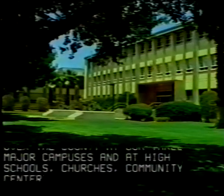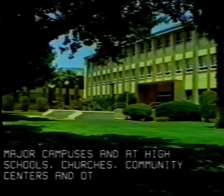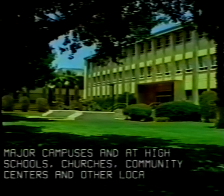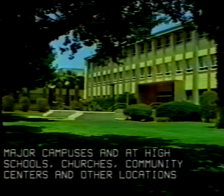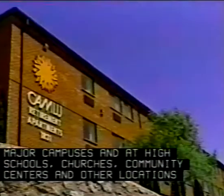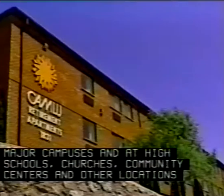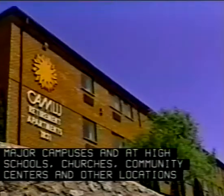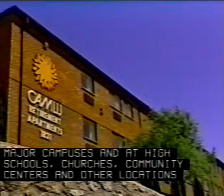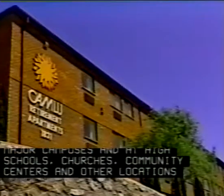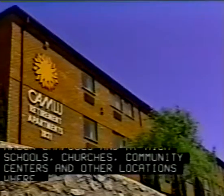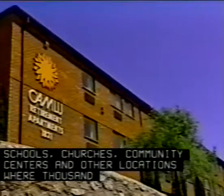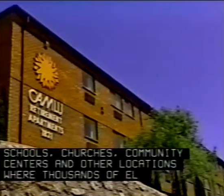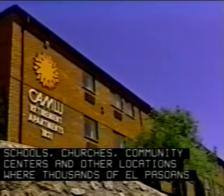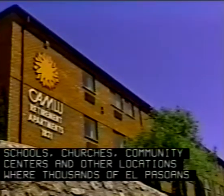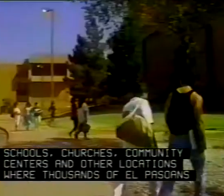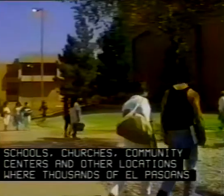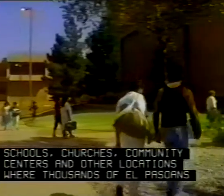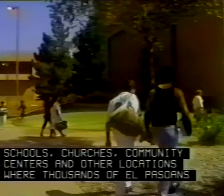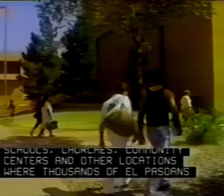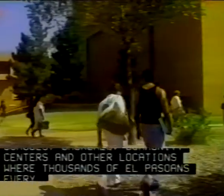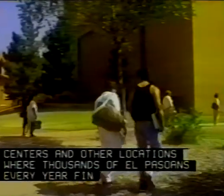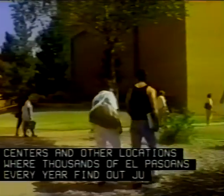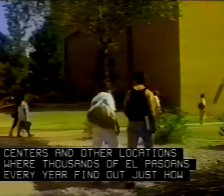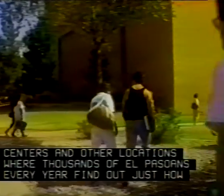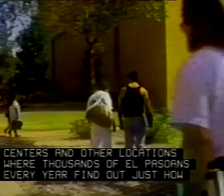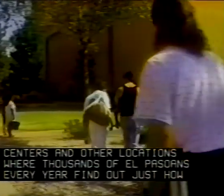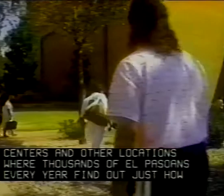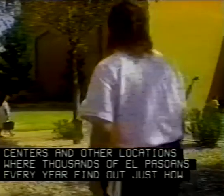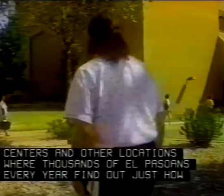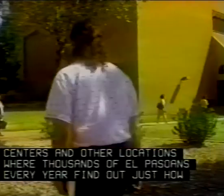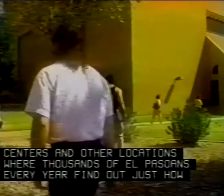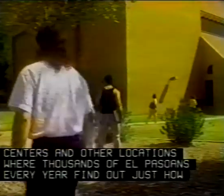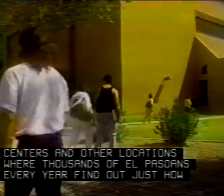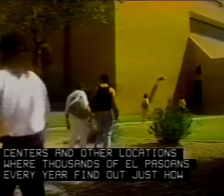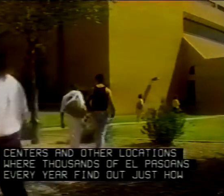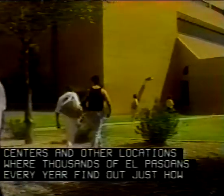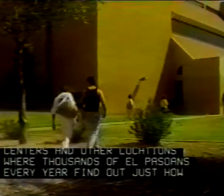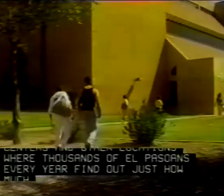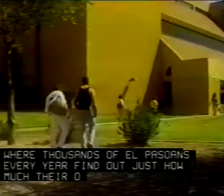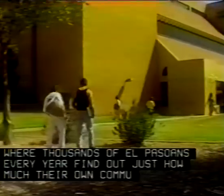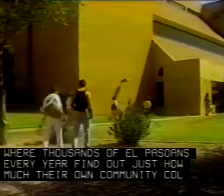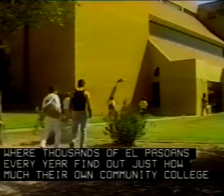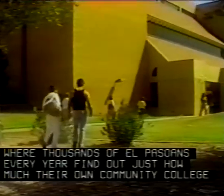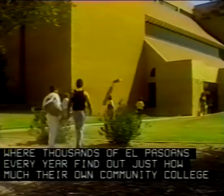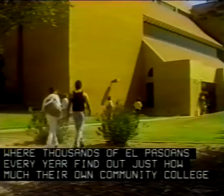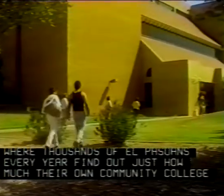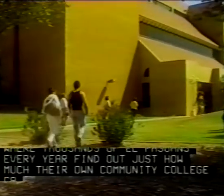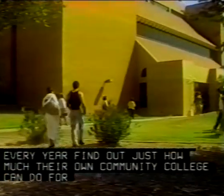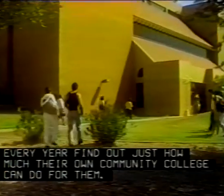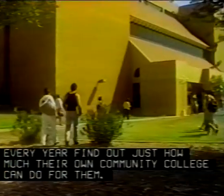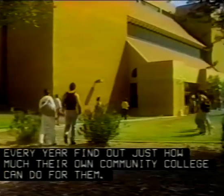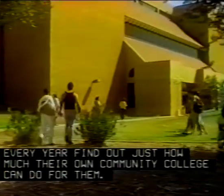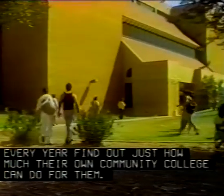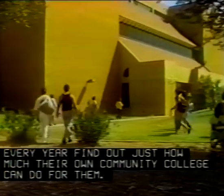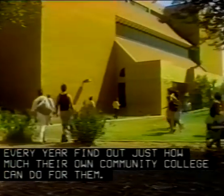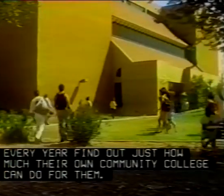where thousands of El Pasoans every year find out just how much their own community college can do for them. Our